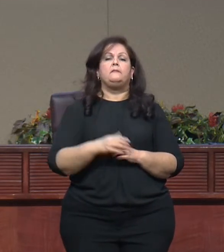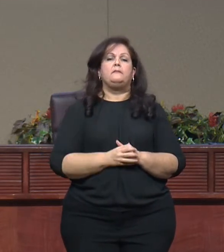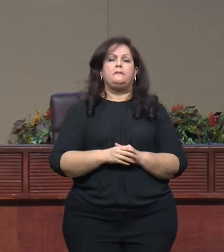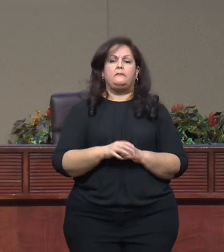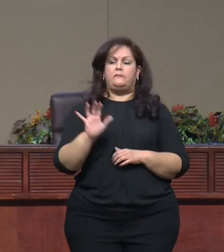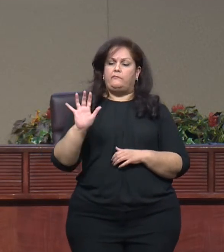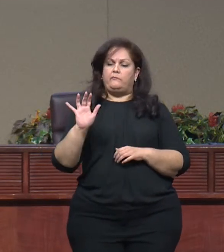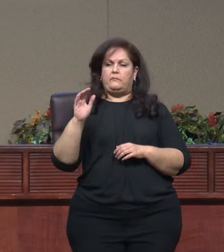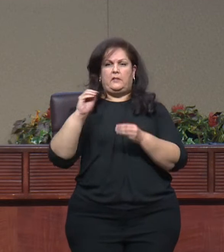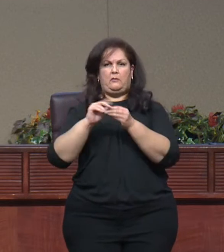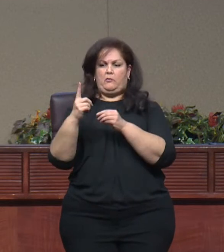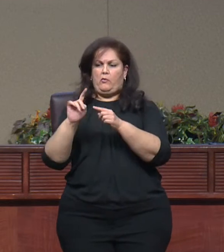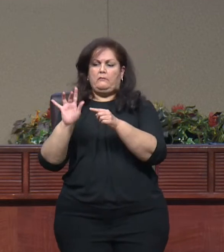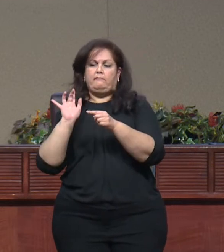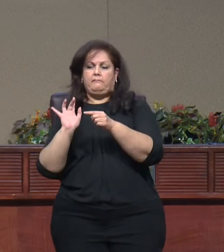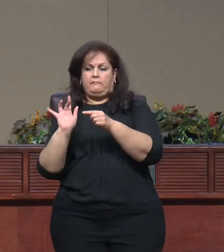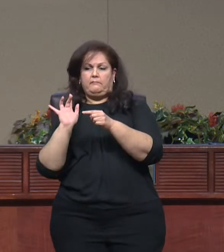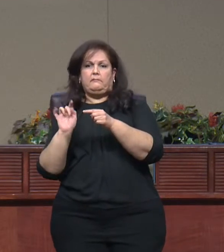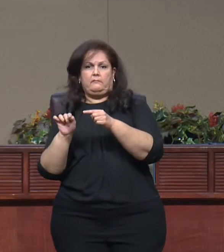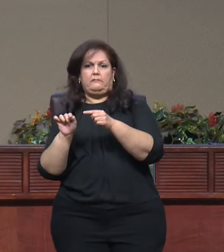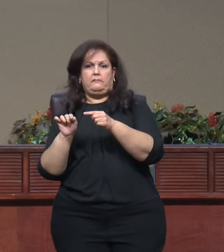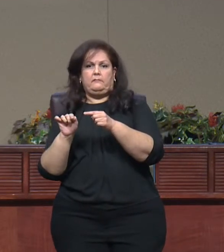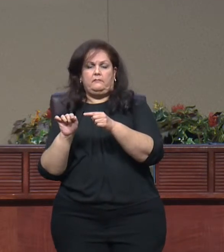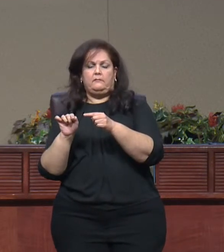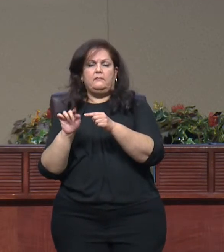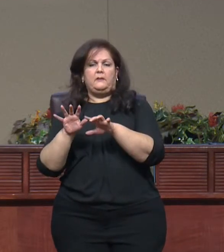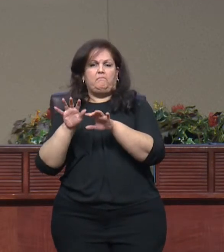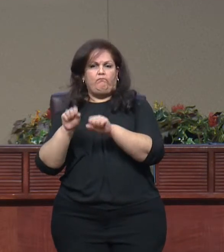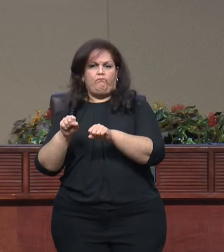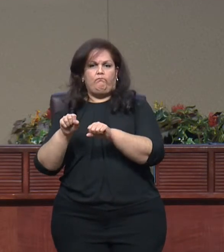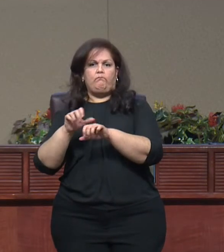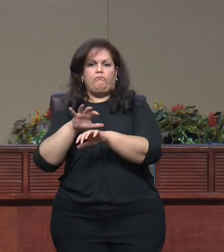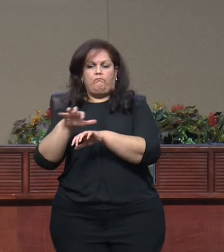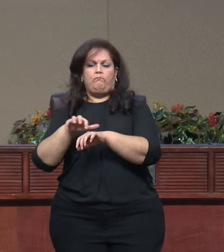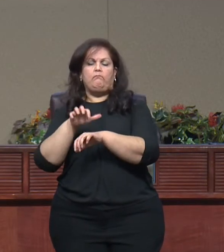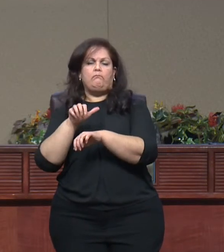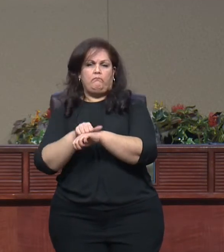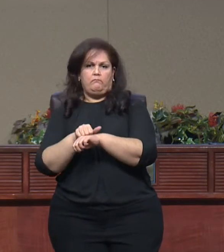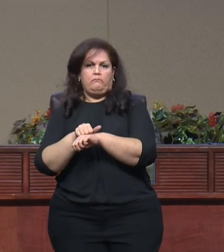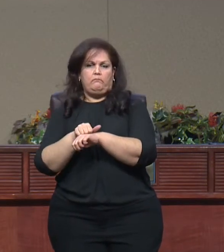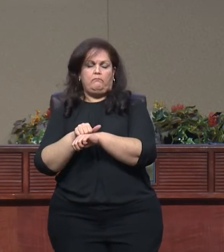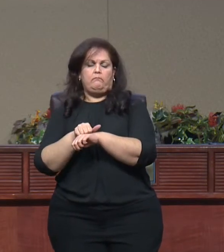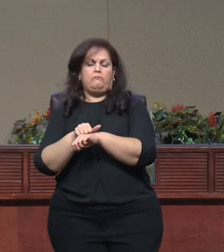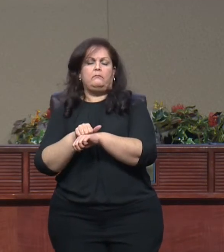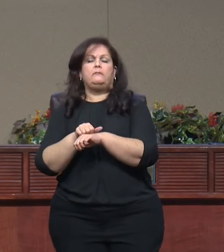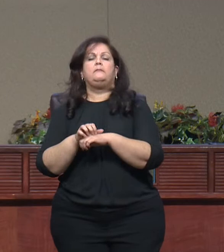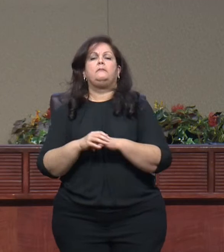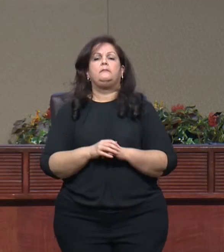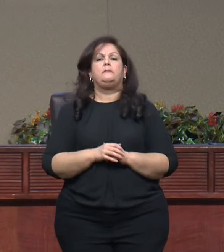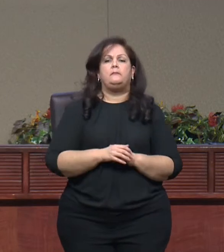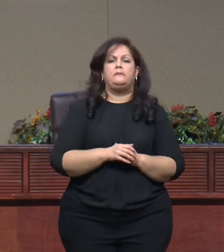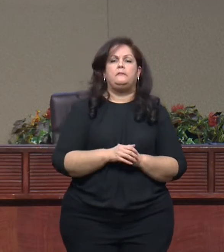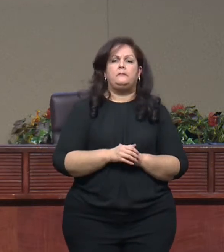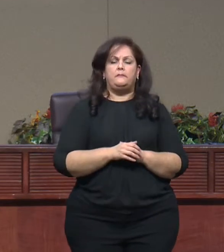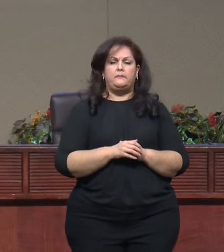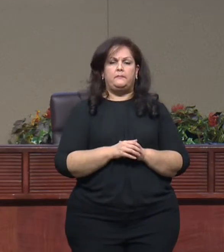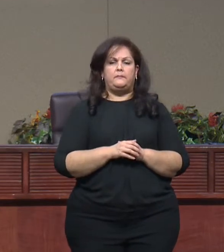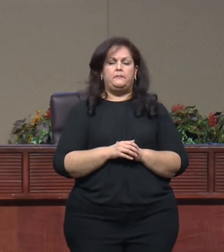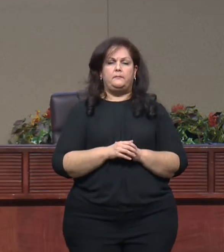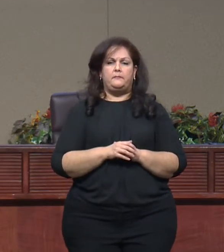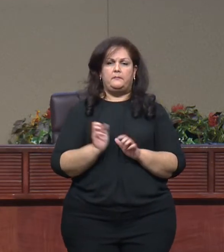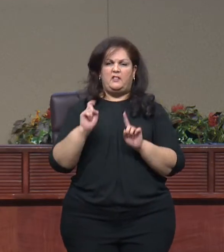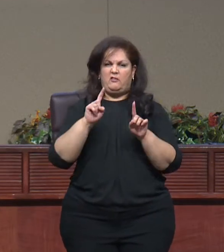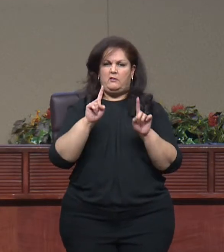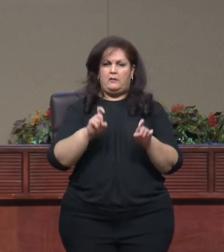click on number 1 on the testing map, and you can be assured of being tested.